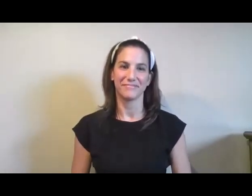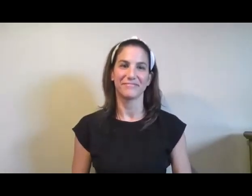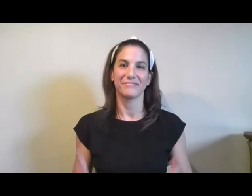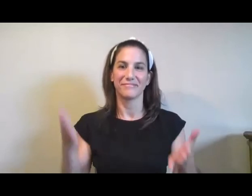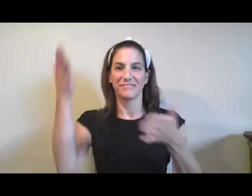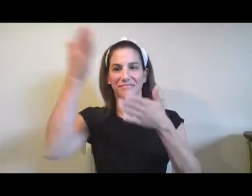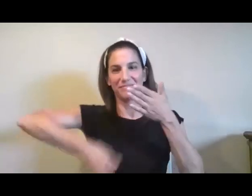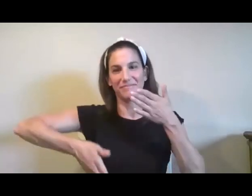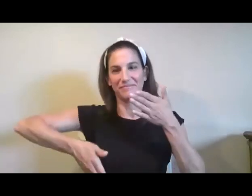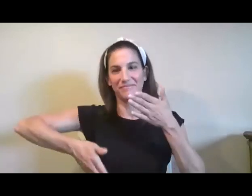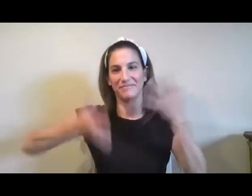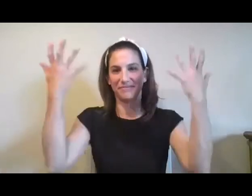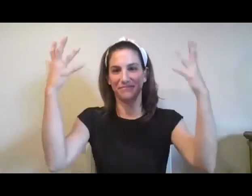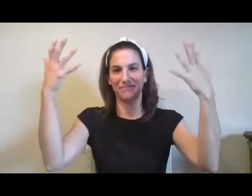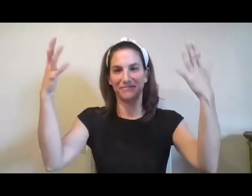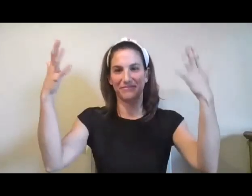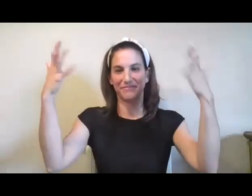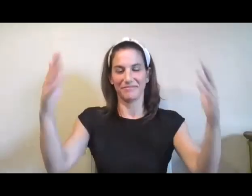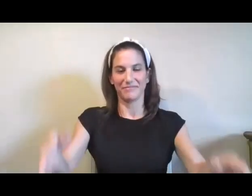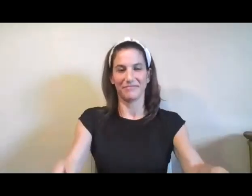The end.